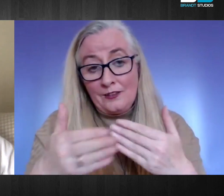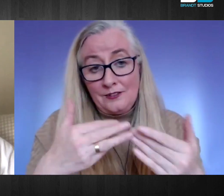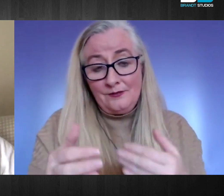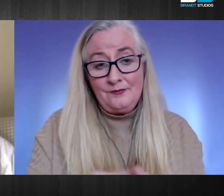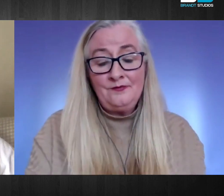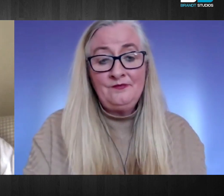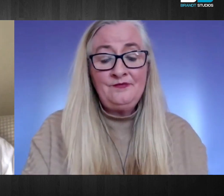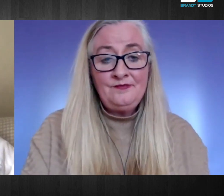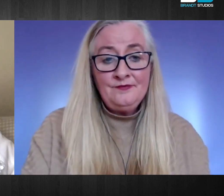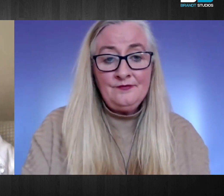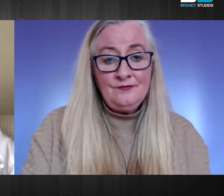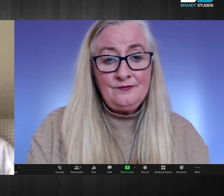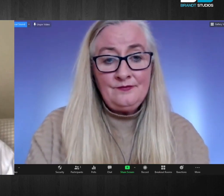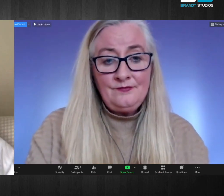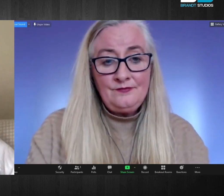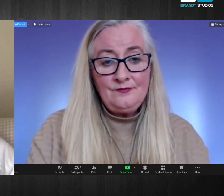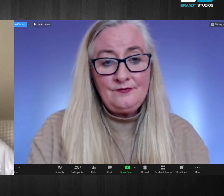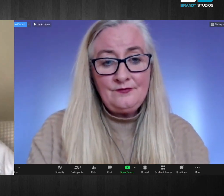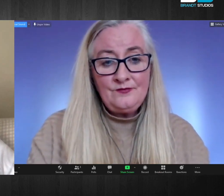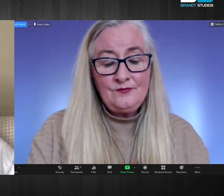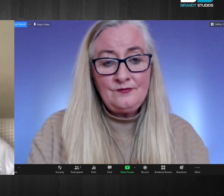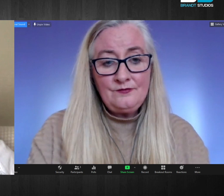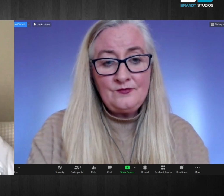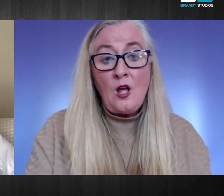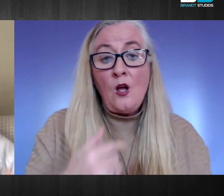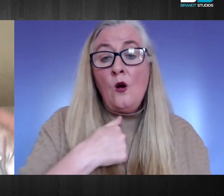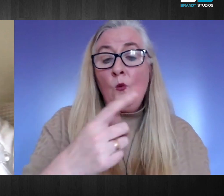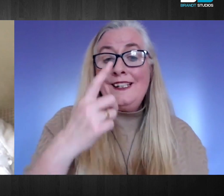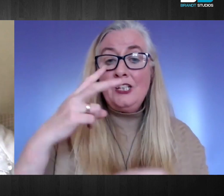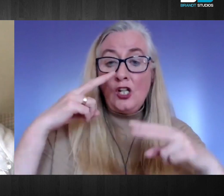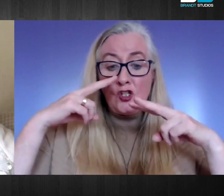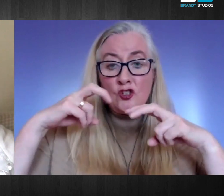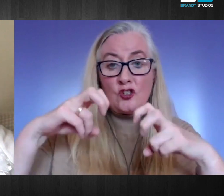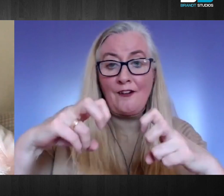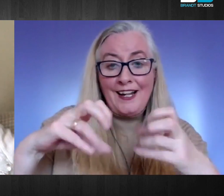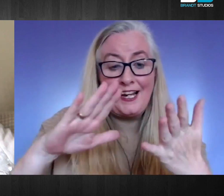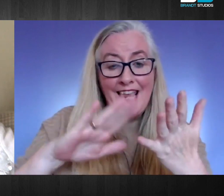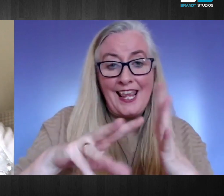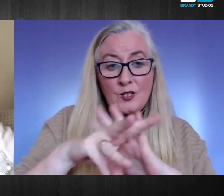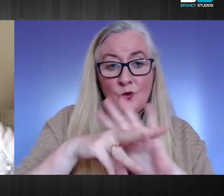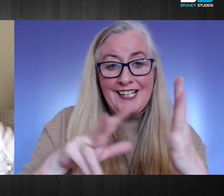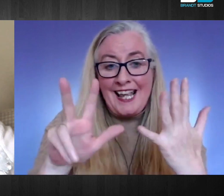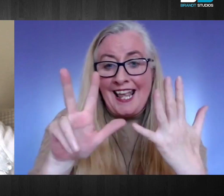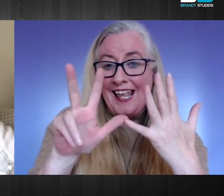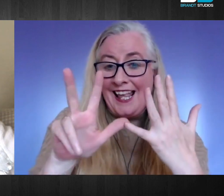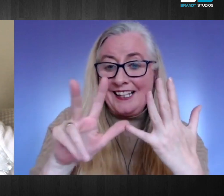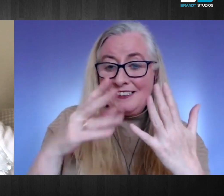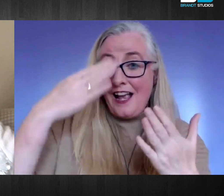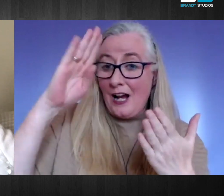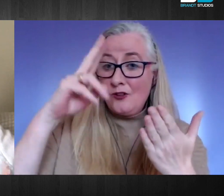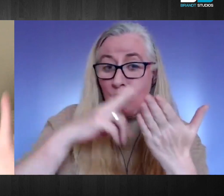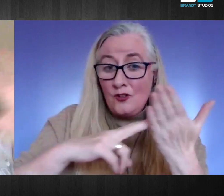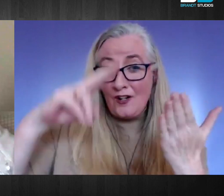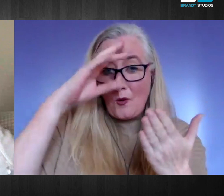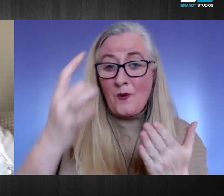Yeah, thanks, Adele. So yeah, we did this survey that we just published last week of 8 Irish universities, and we were asking about the impact of